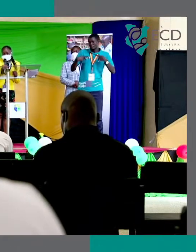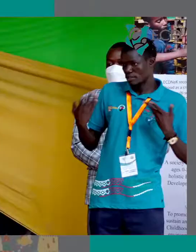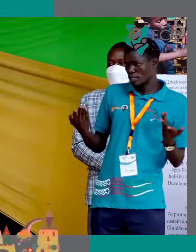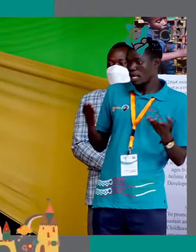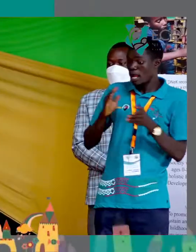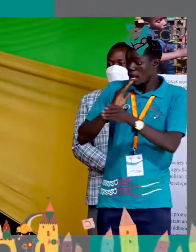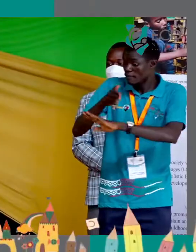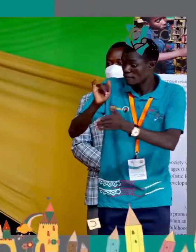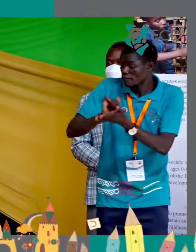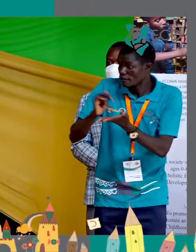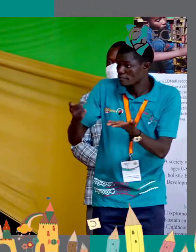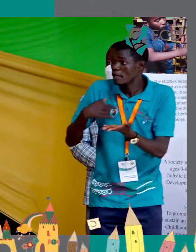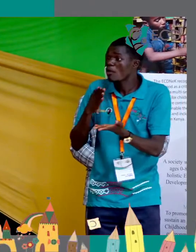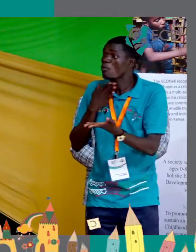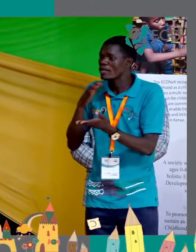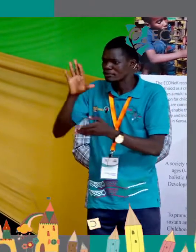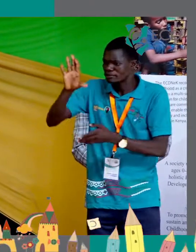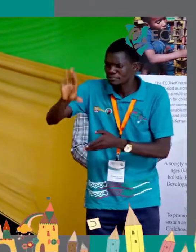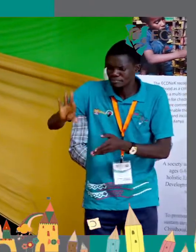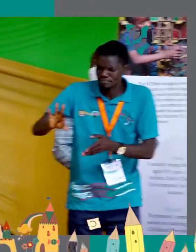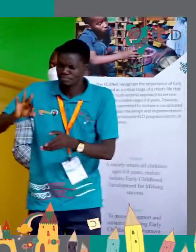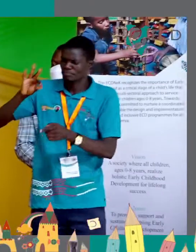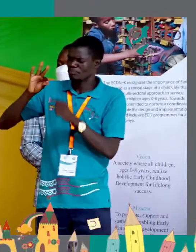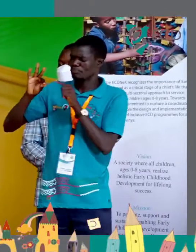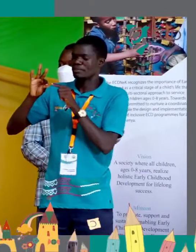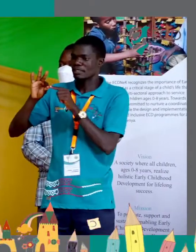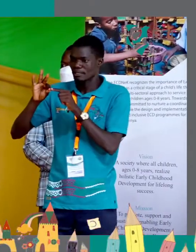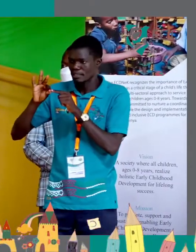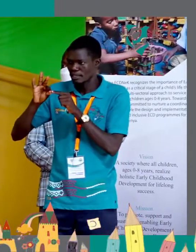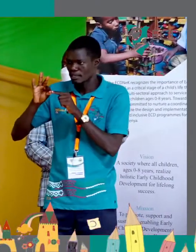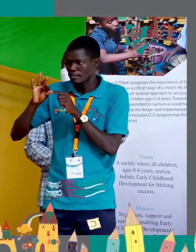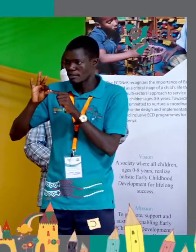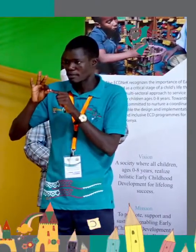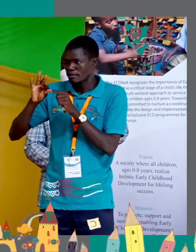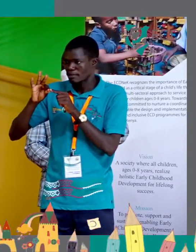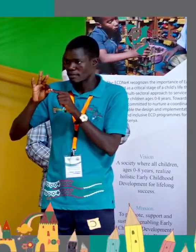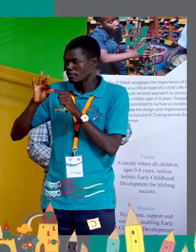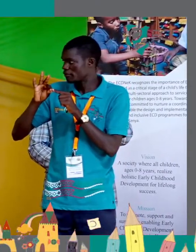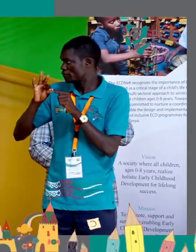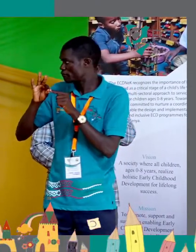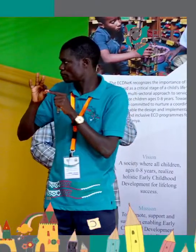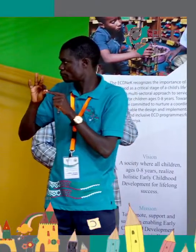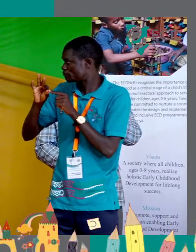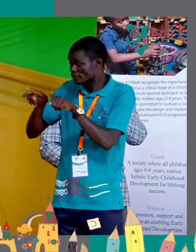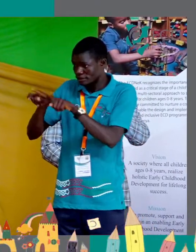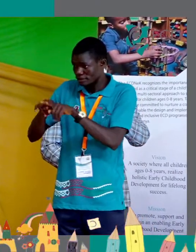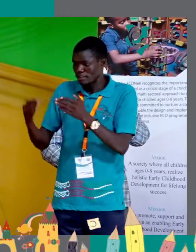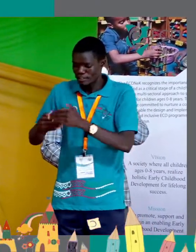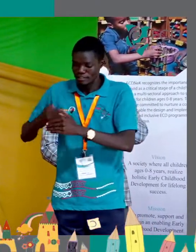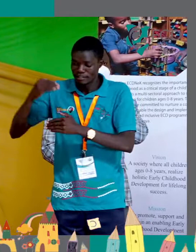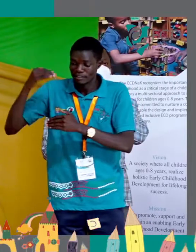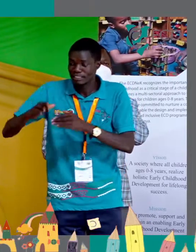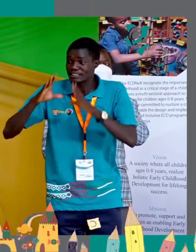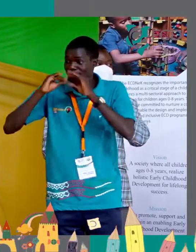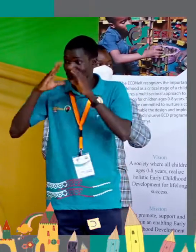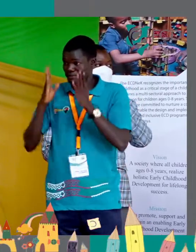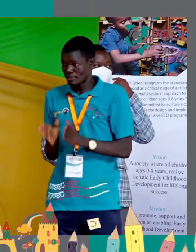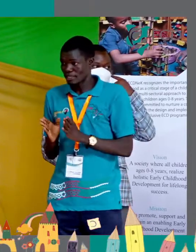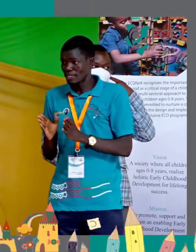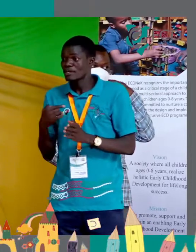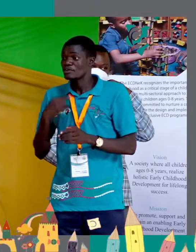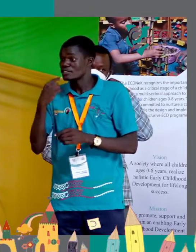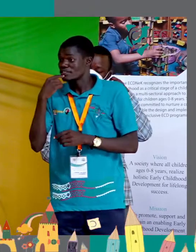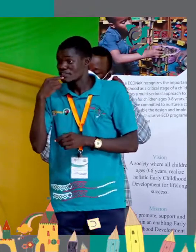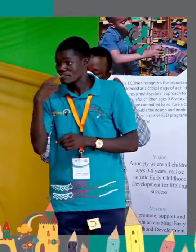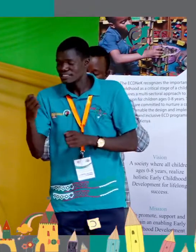After that insightful, I want to pick one last statement you just said. I think you ushered us literally into the next speaker, and you